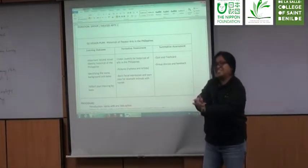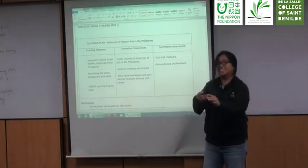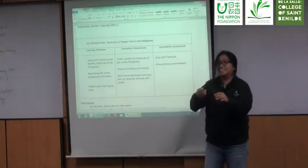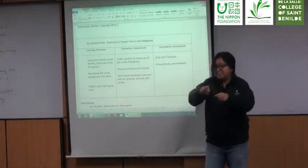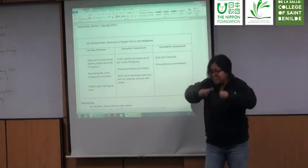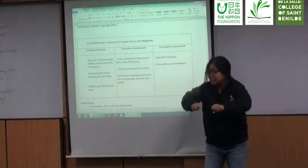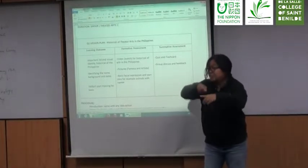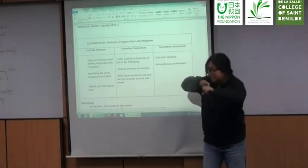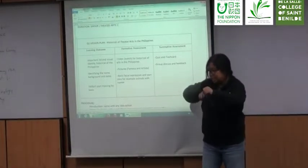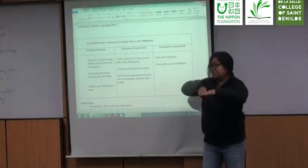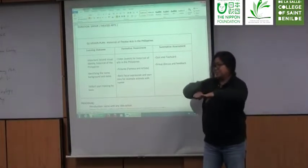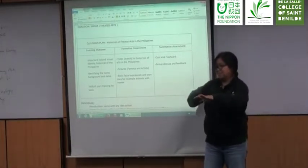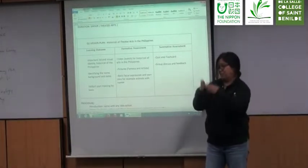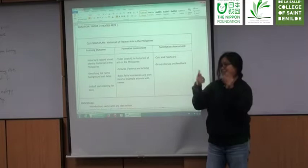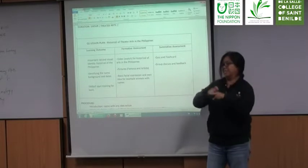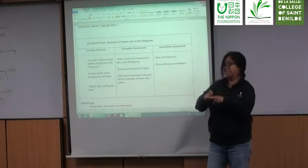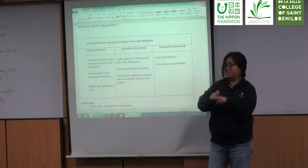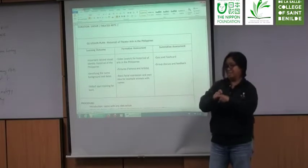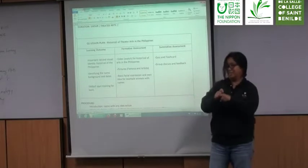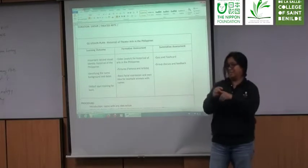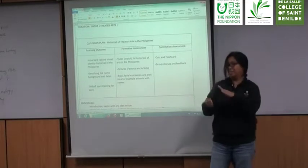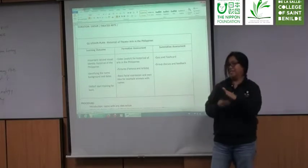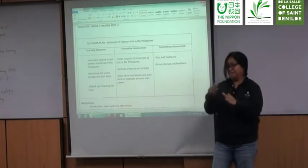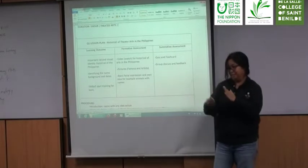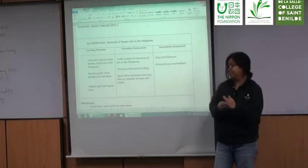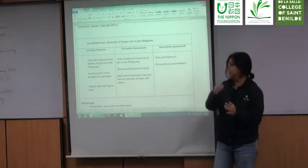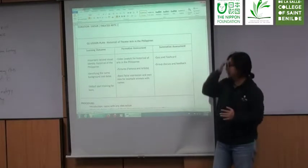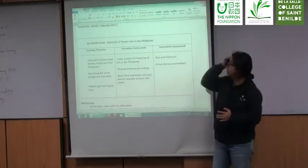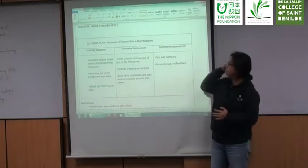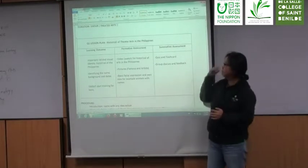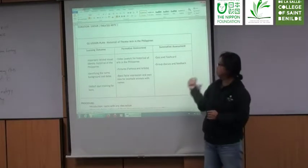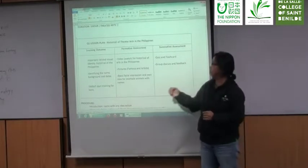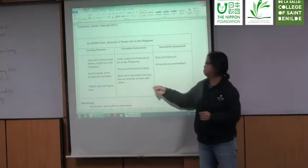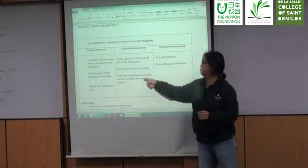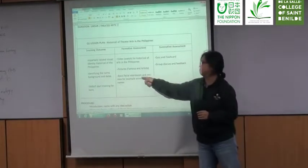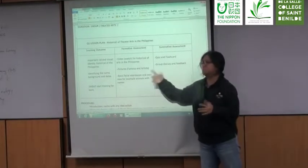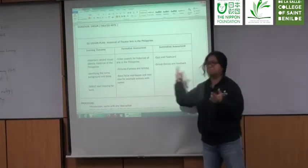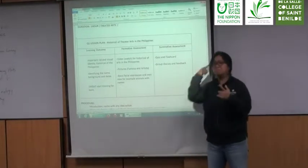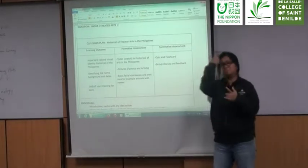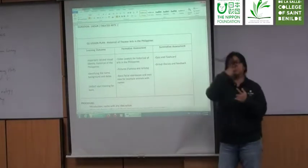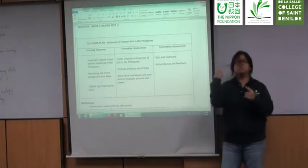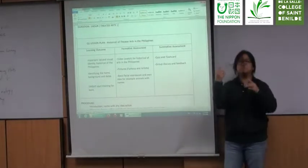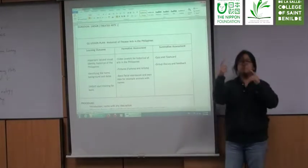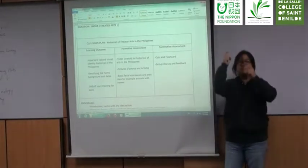and they will be participating in the start of their